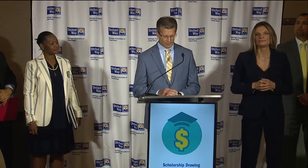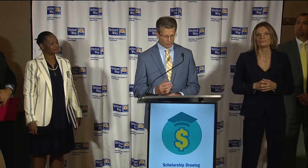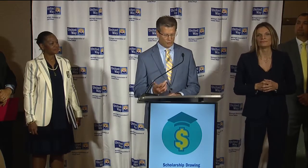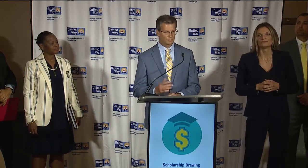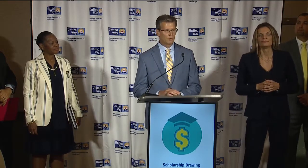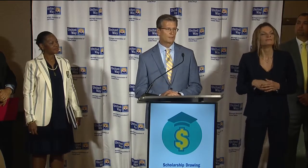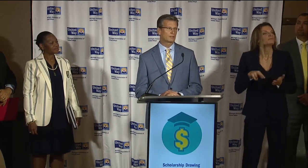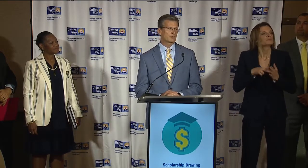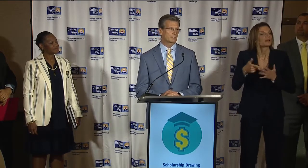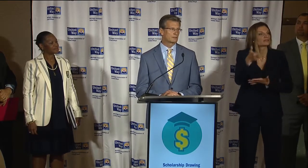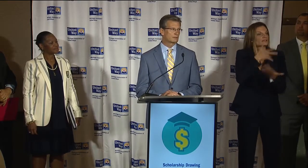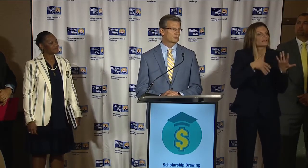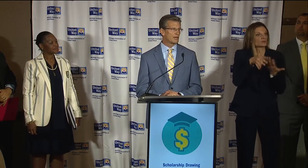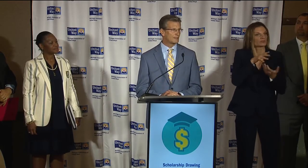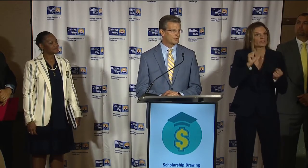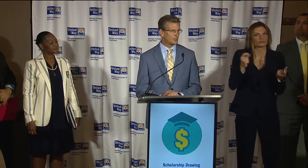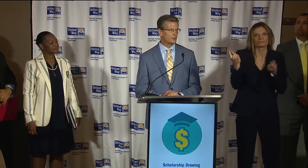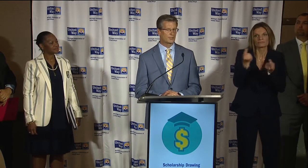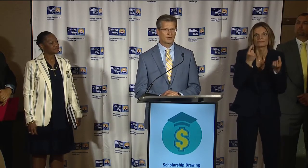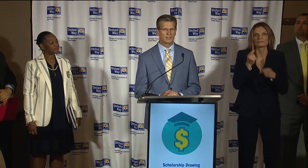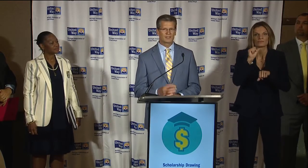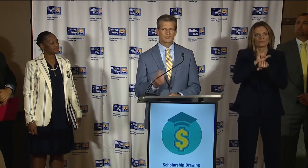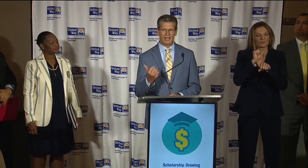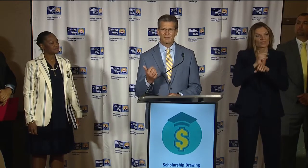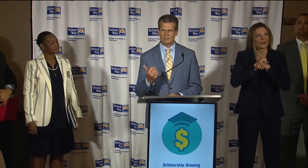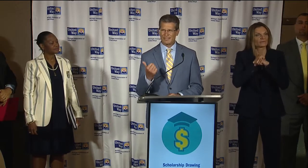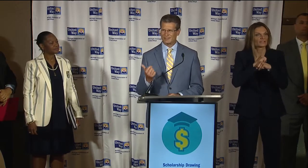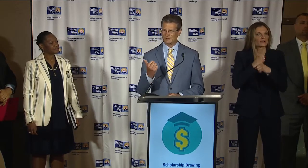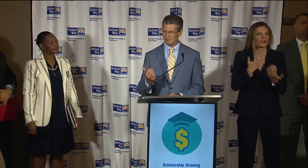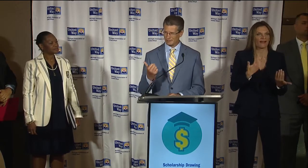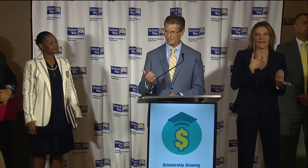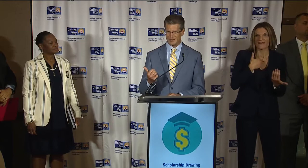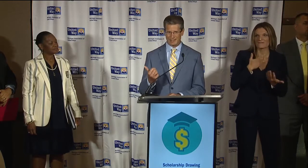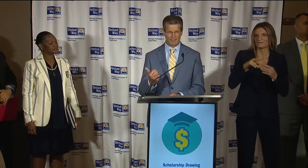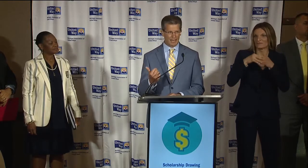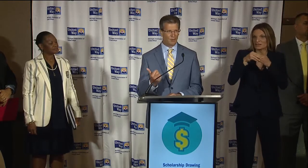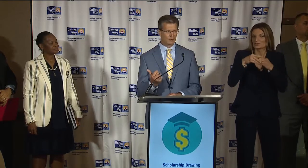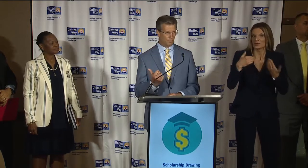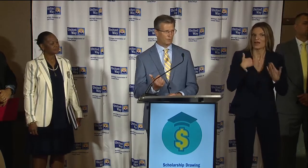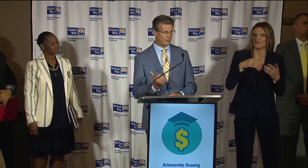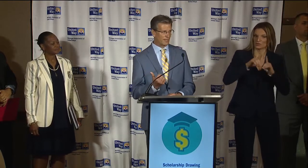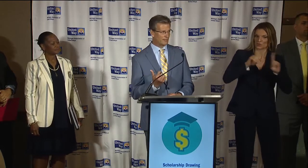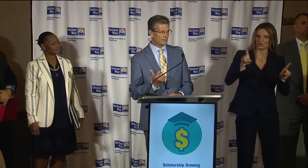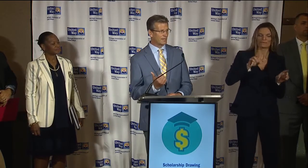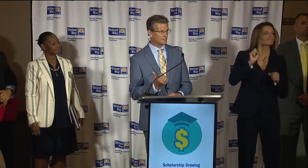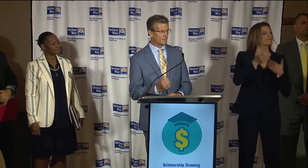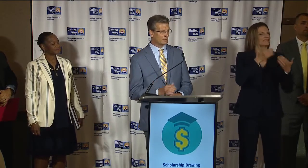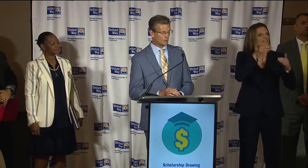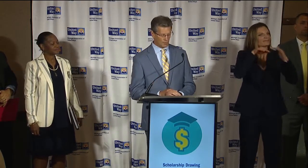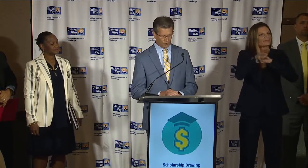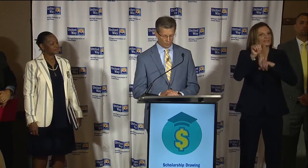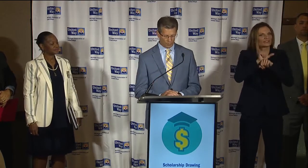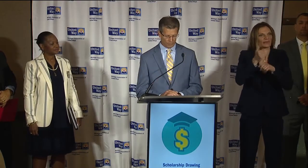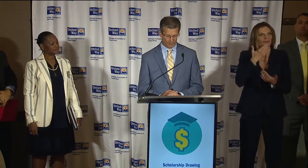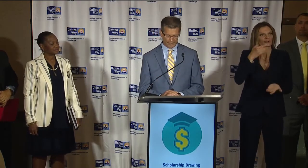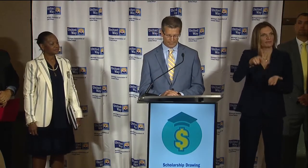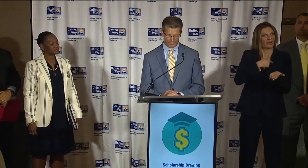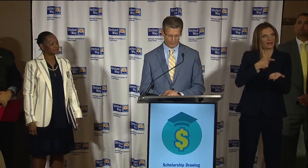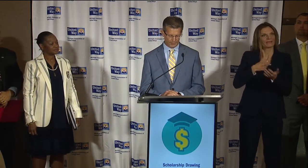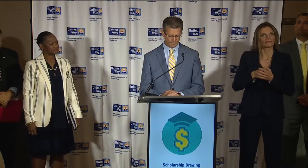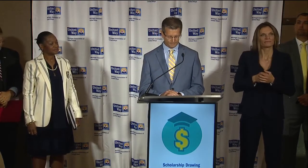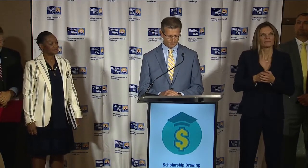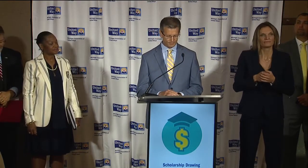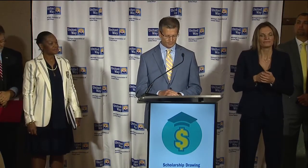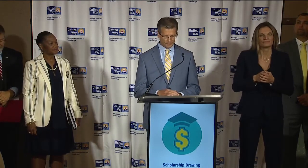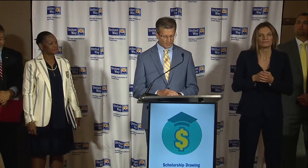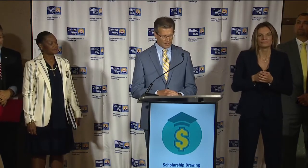increased social mobility, job security, job flexibility. Think about how important that has been around the world in the last